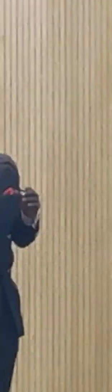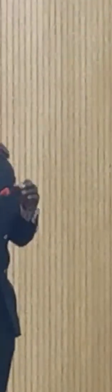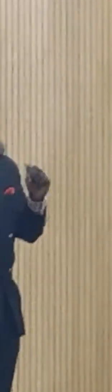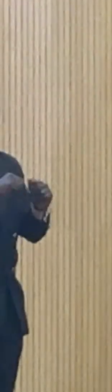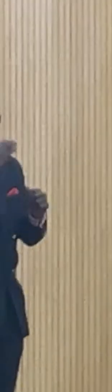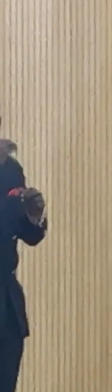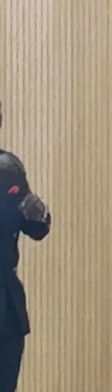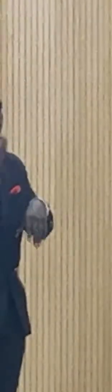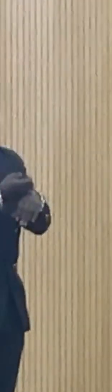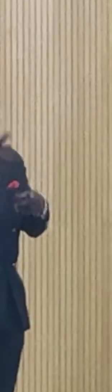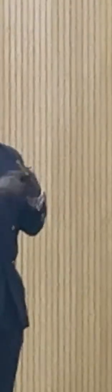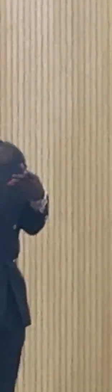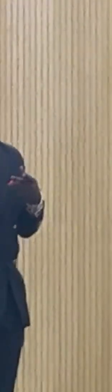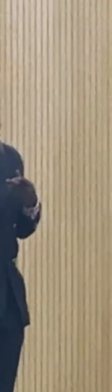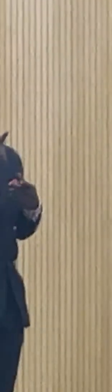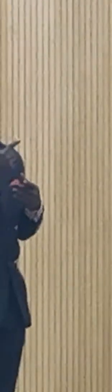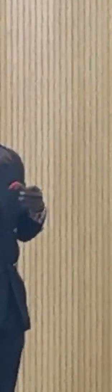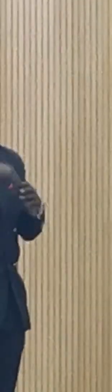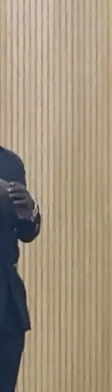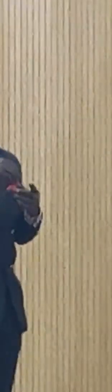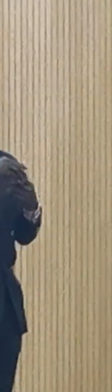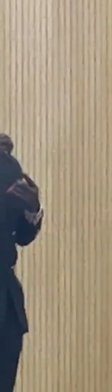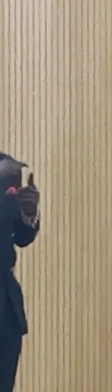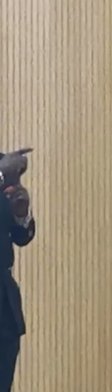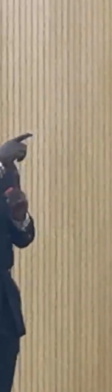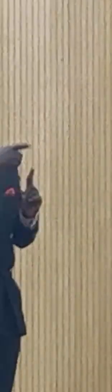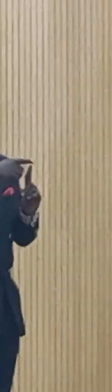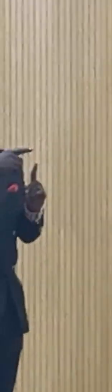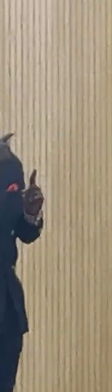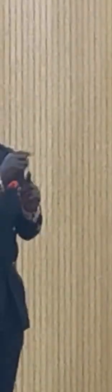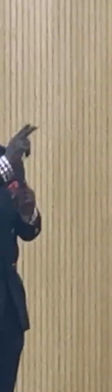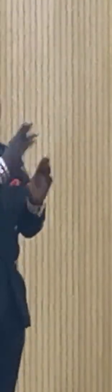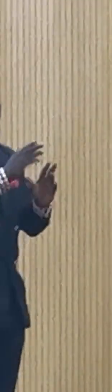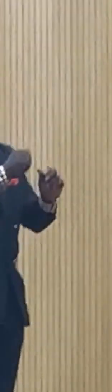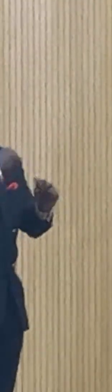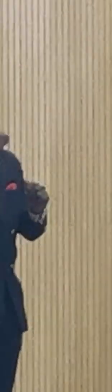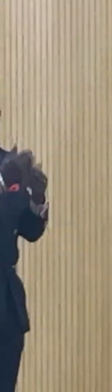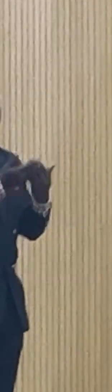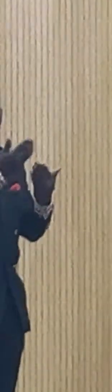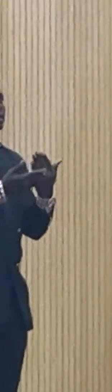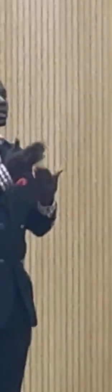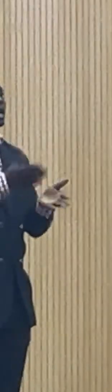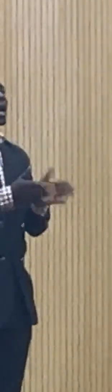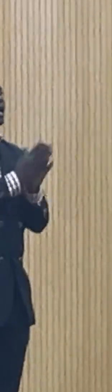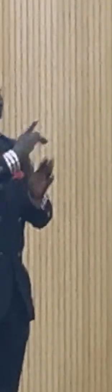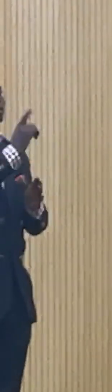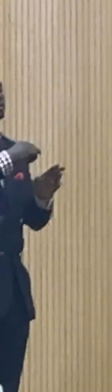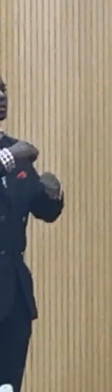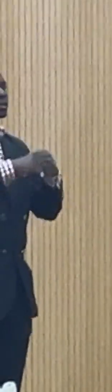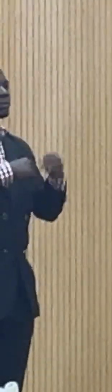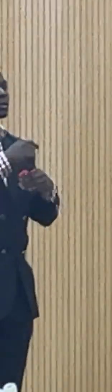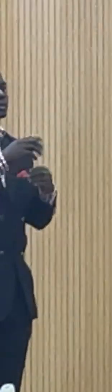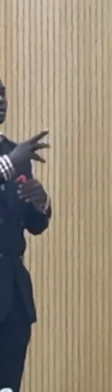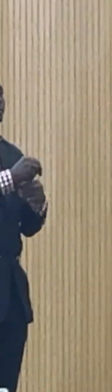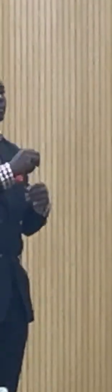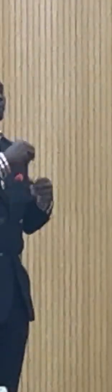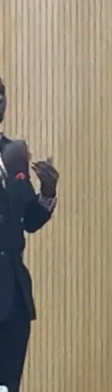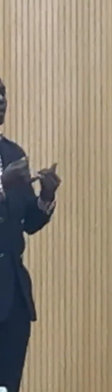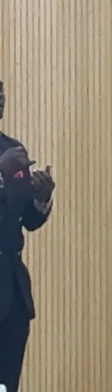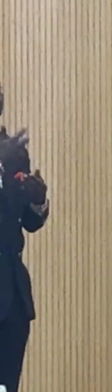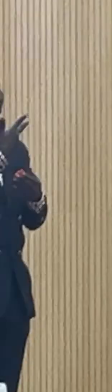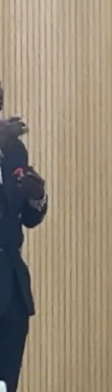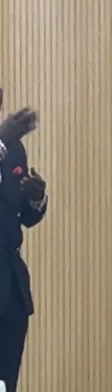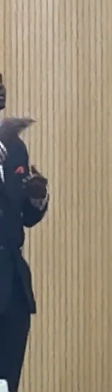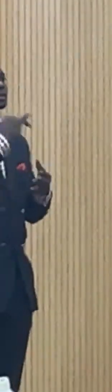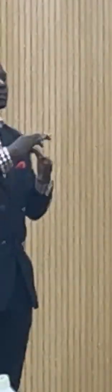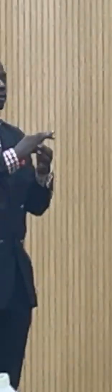can be difficult to understand, especially when the user cannot easily ask questions about them. Now, number three, there